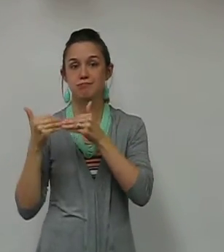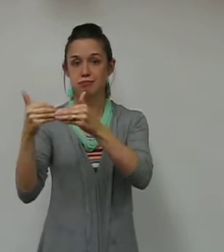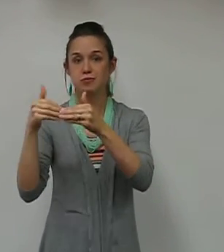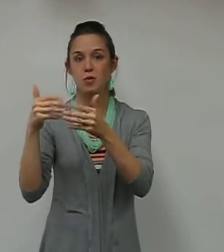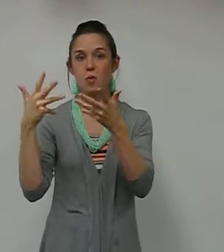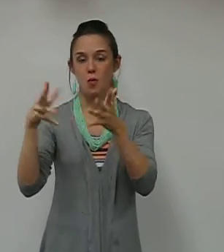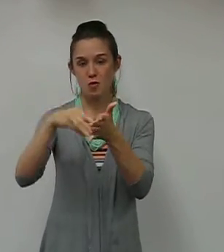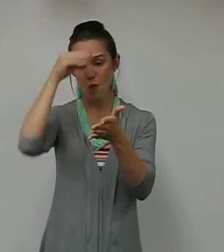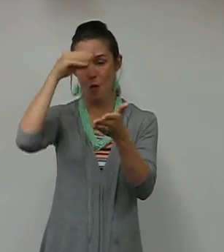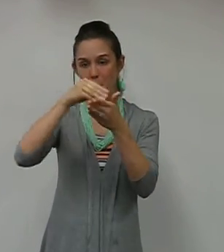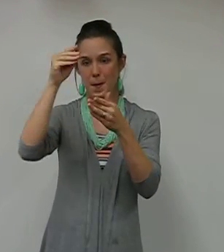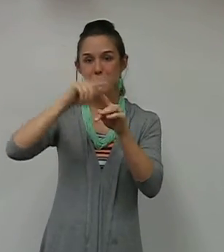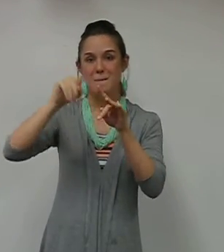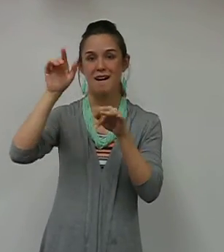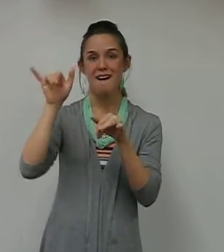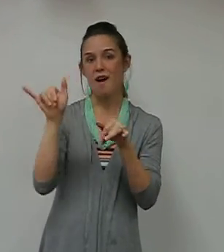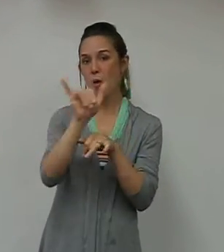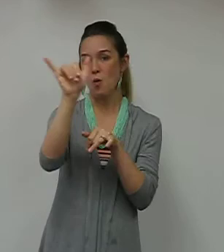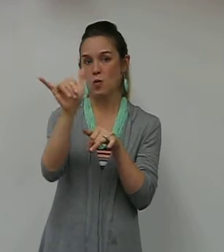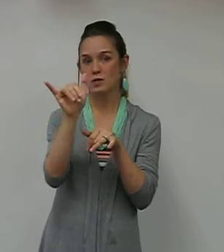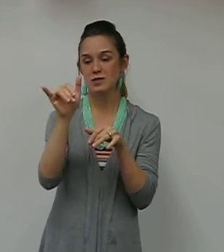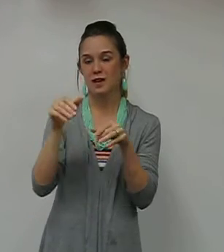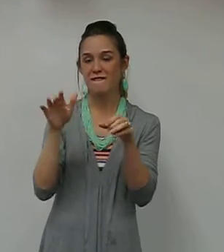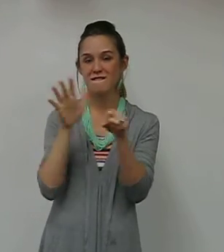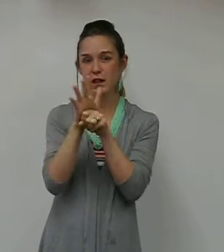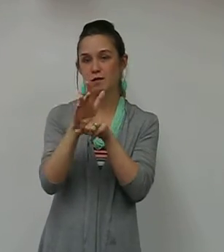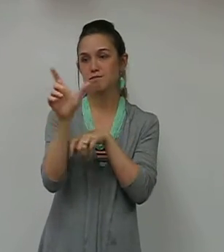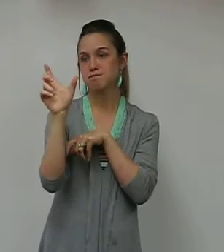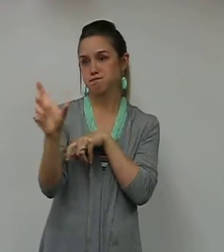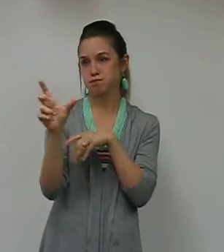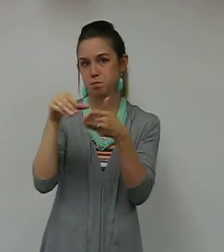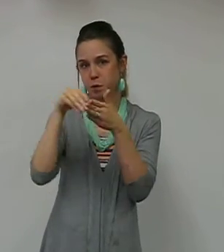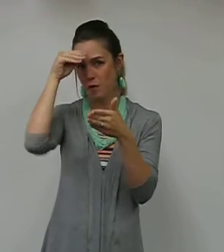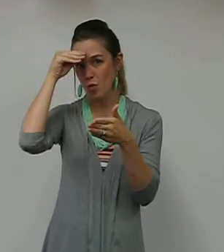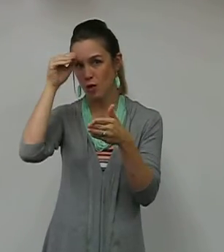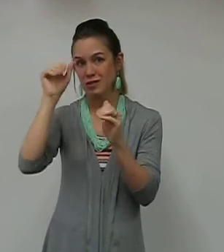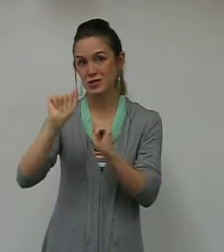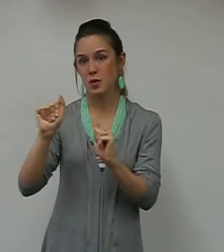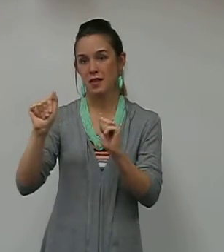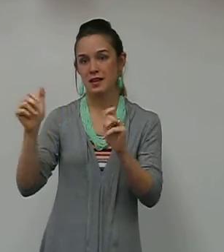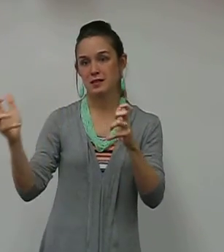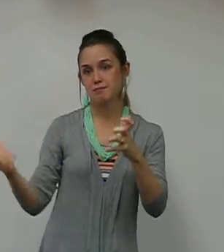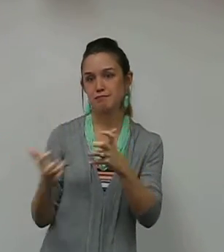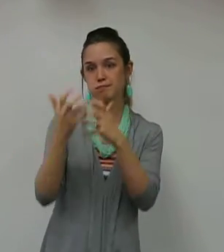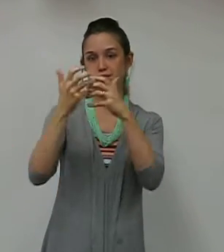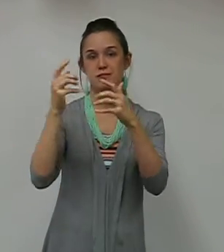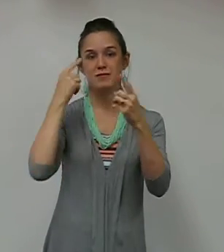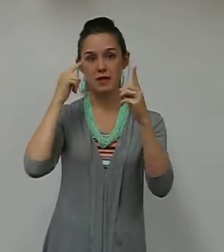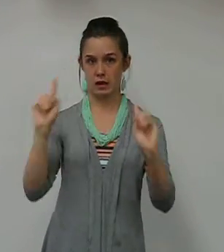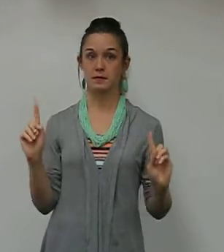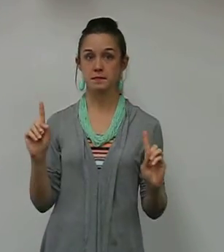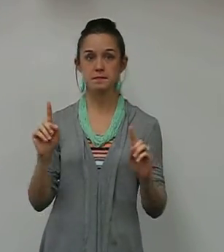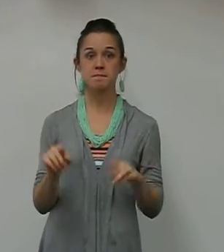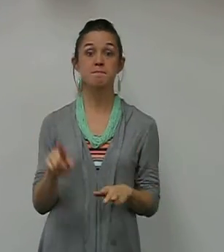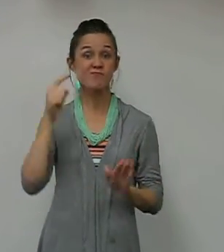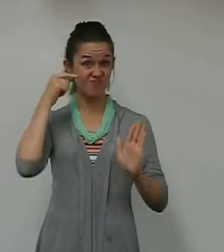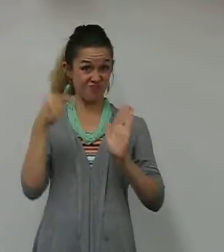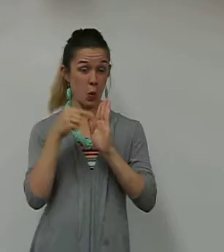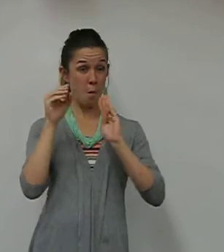learning now, but also fill in that gap so that they can get there. And you notice that she put the 1 right